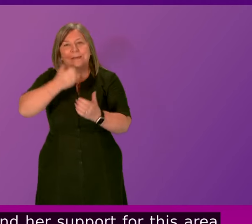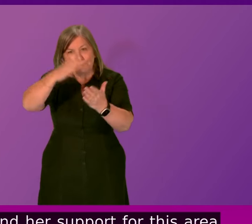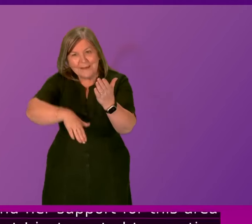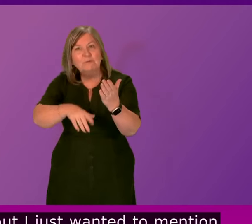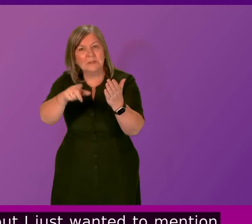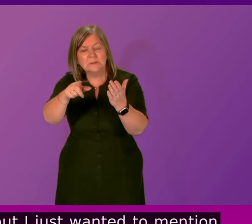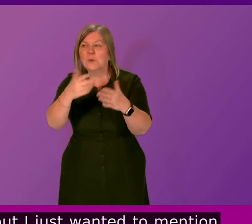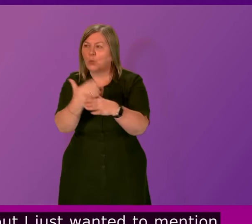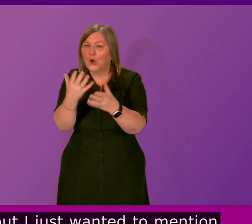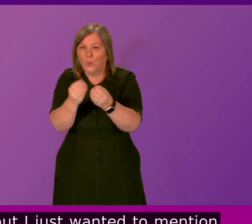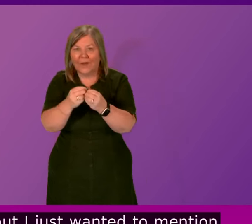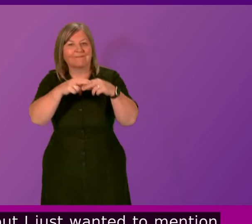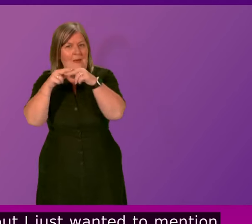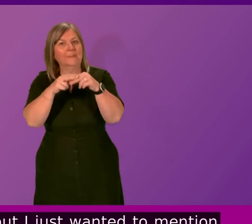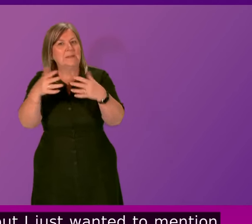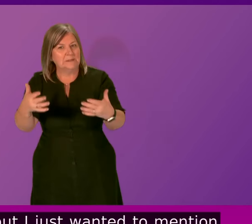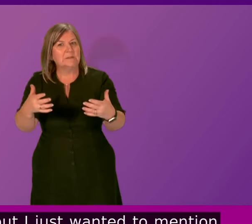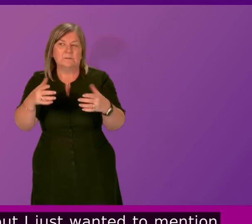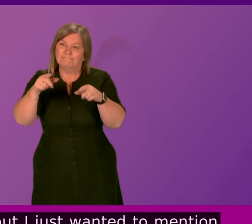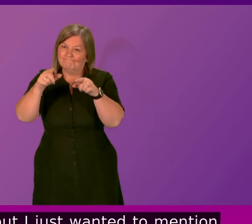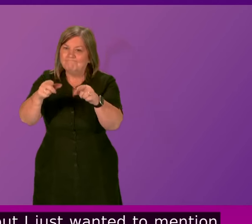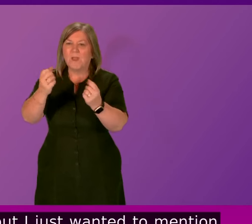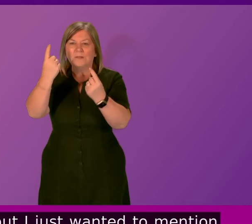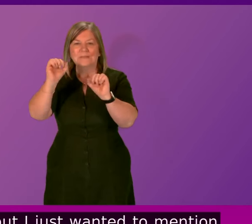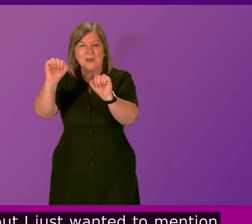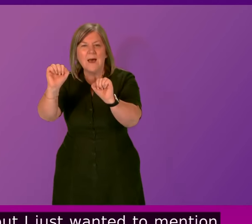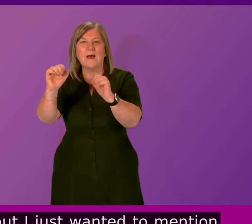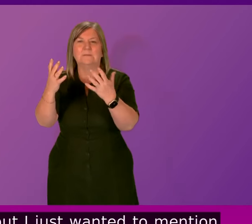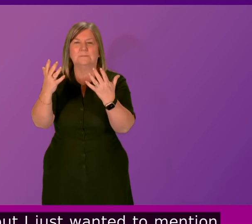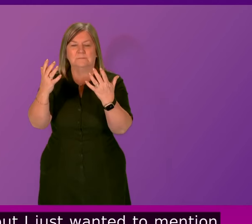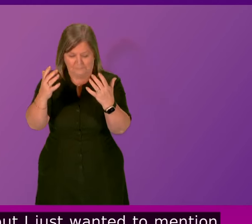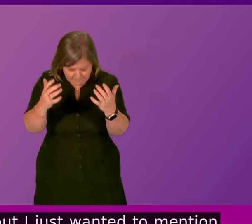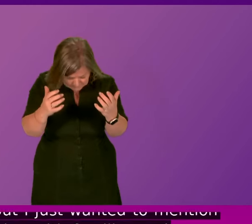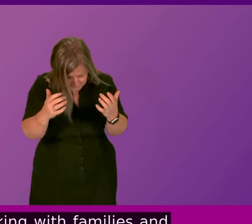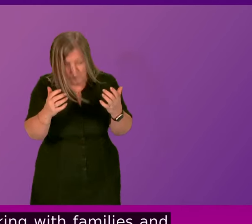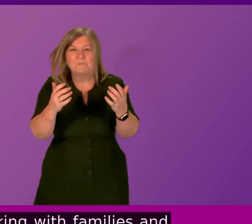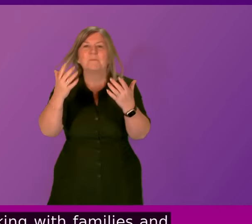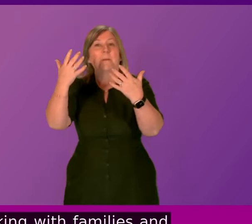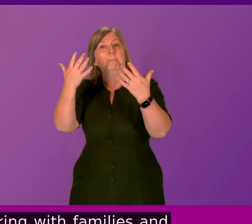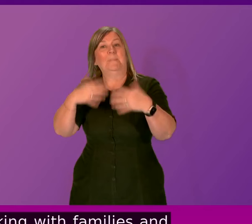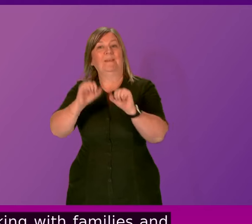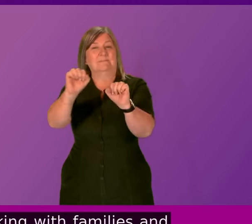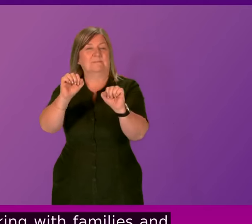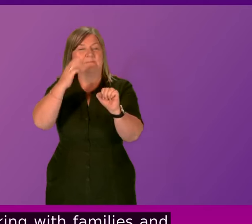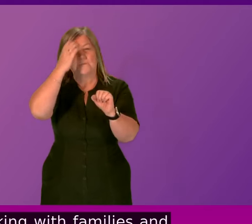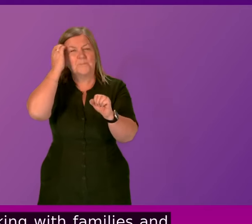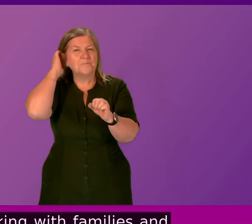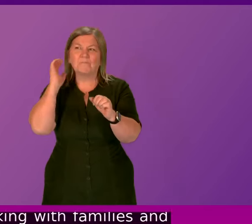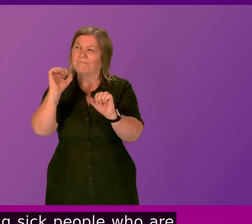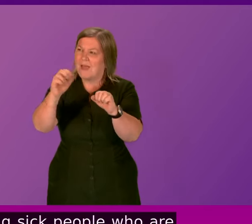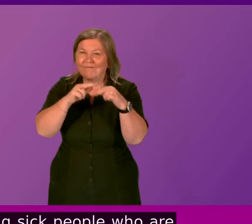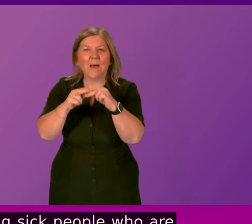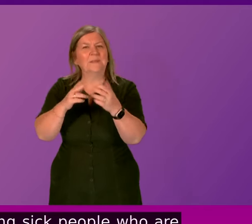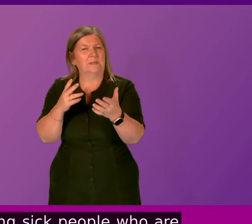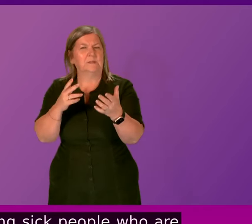experience of working with families and understanding and believing people who are receiving services and their families, they do know